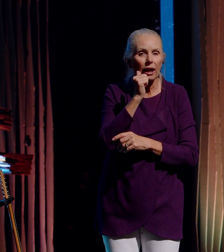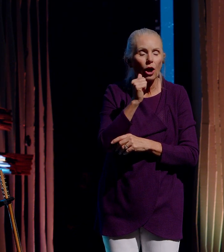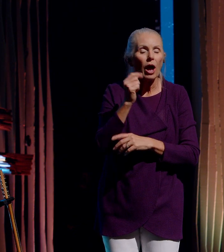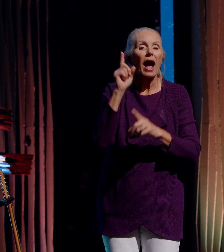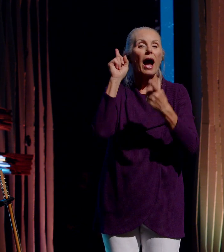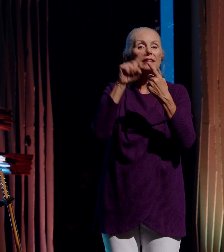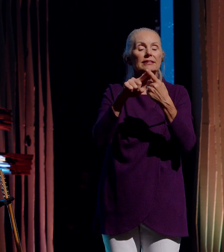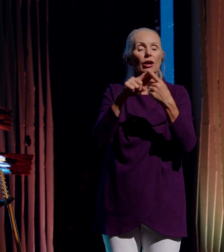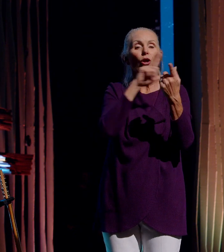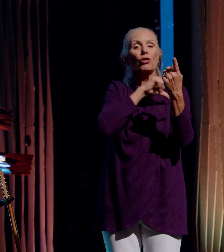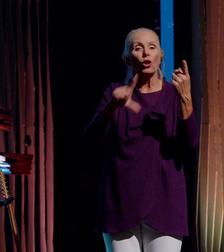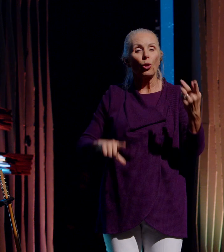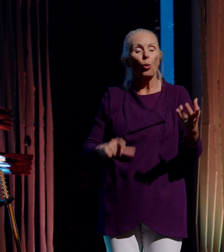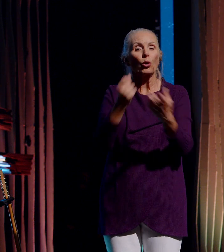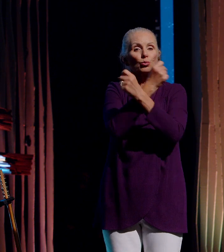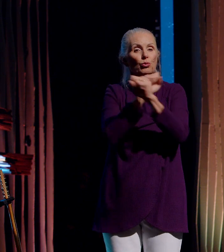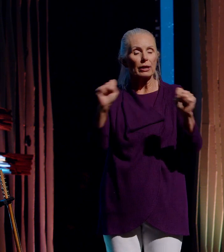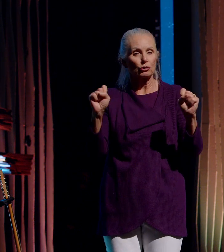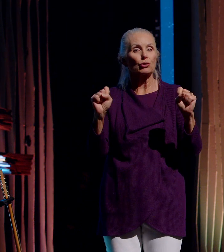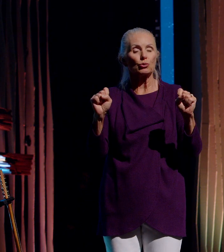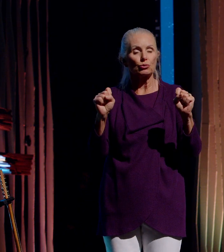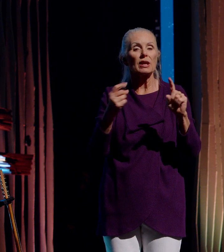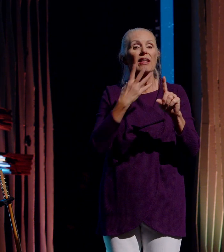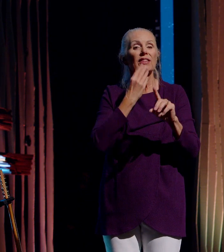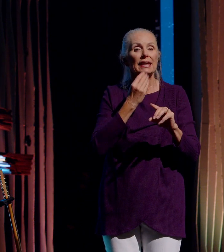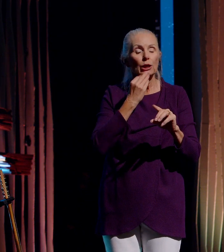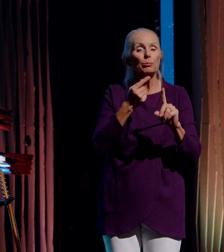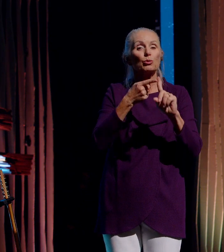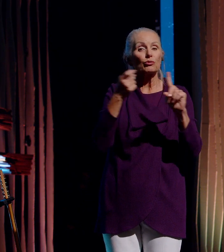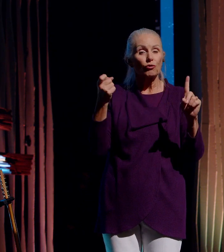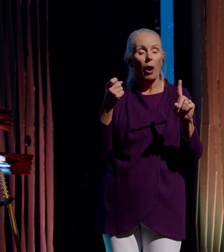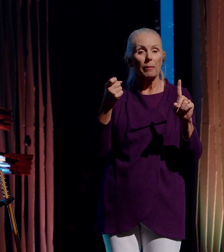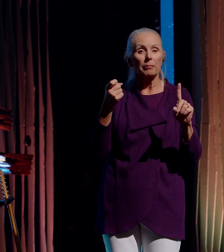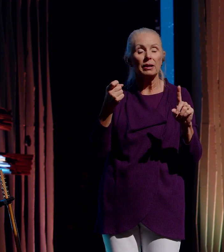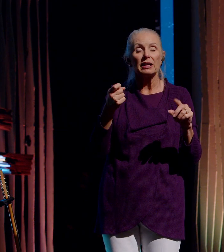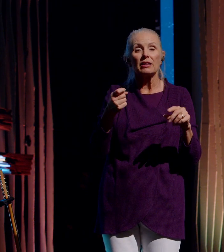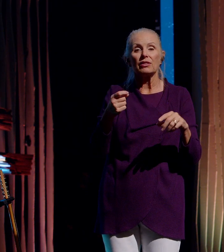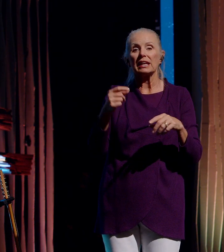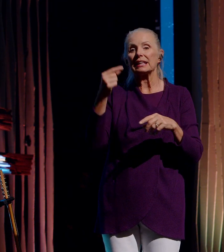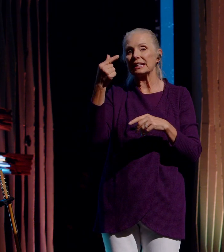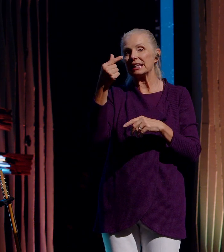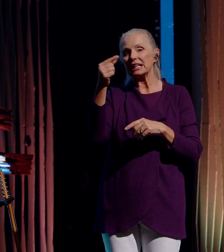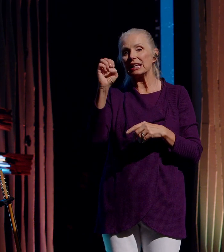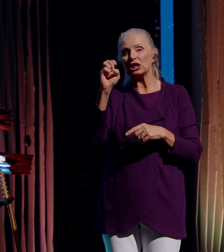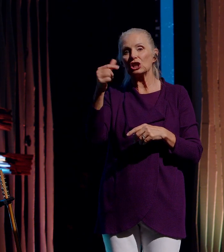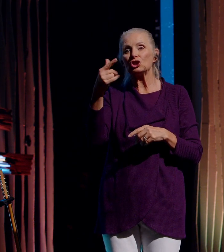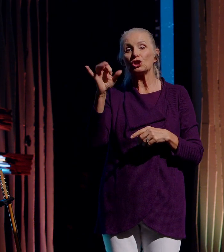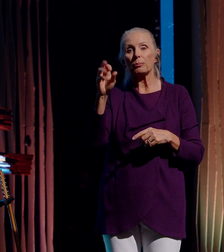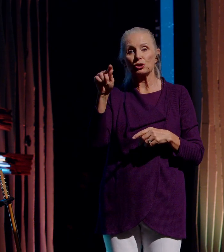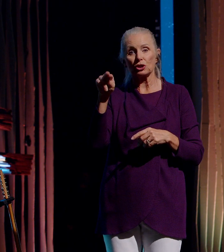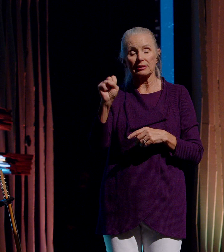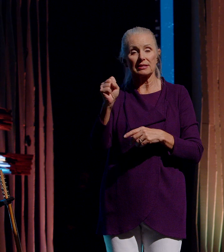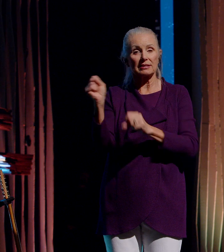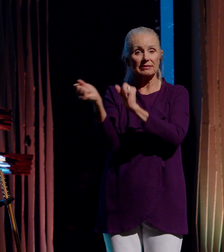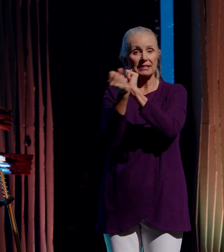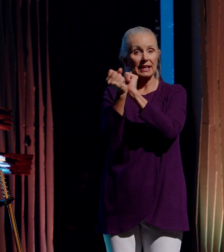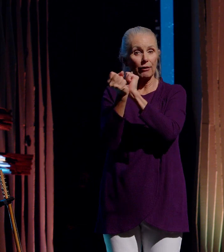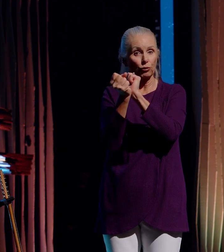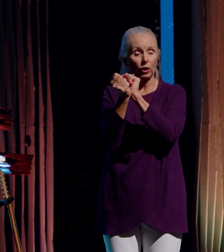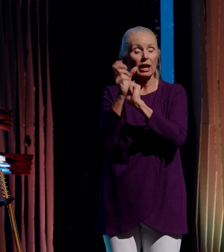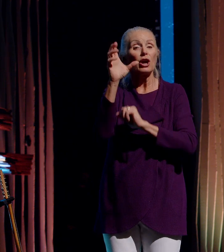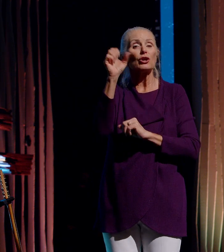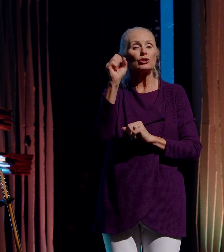out of Egyptian slavery, the Hebrews out of Egyptian slavery. What's cool is to think about, though, the fact that